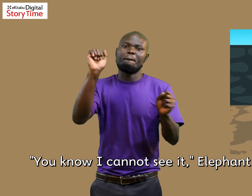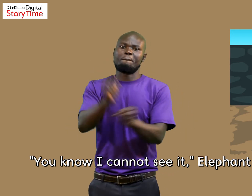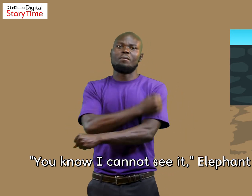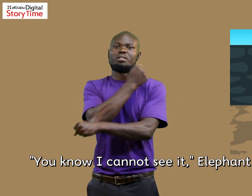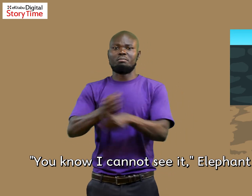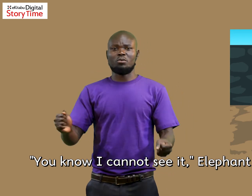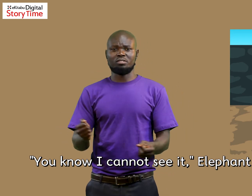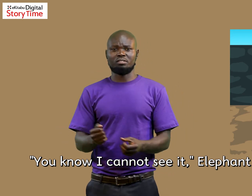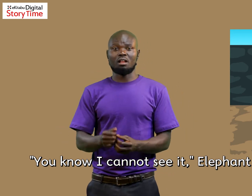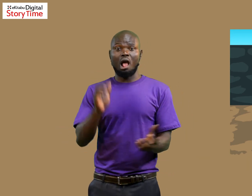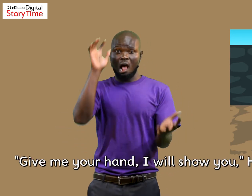replied.